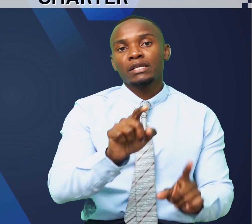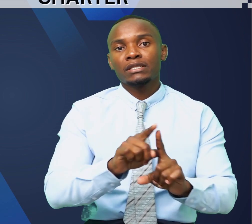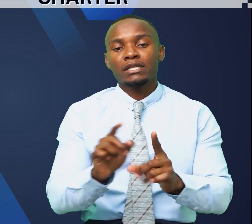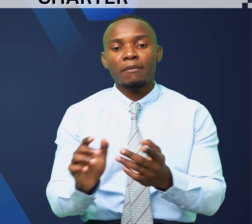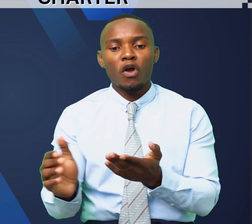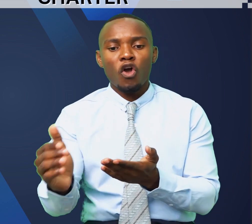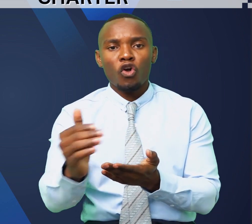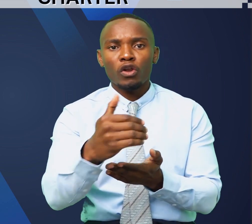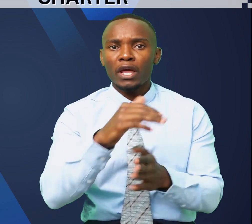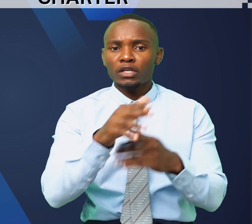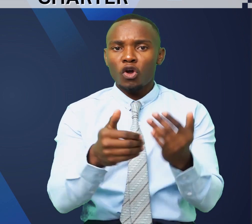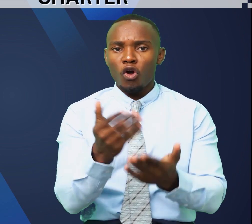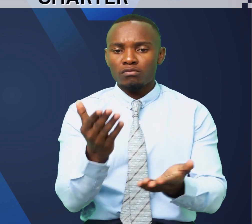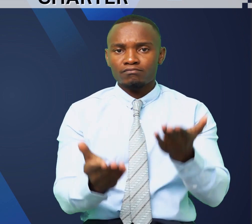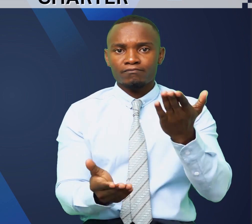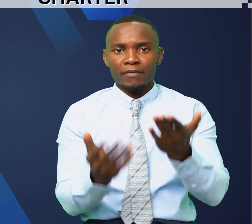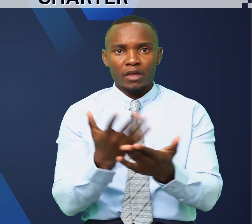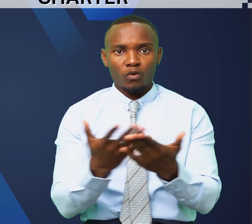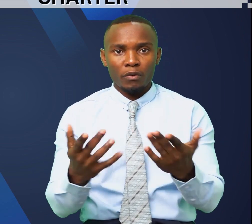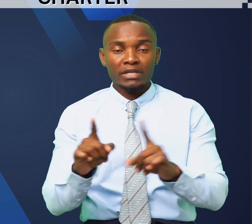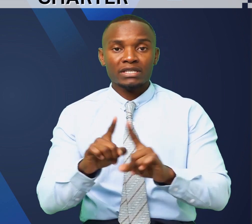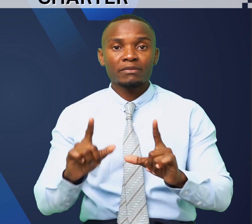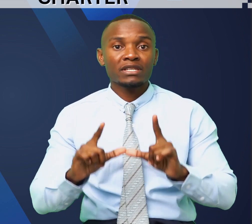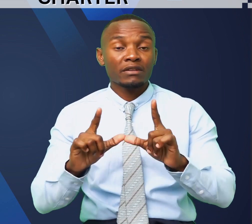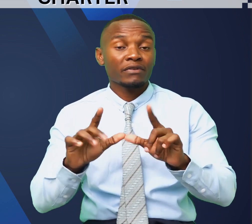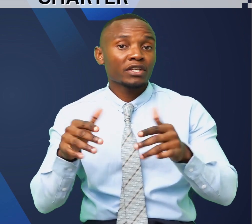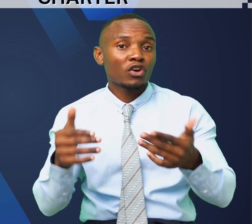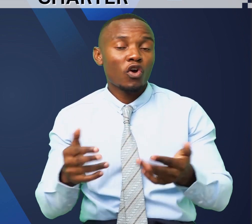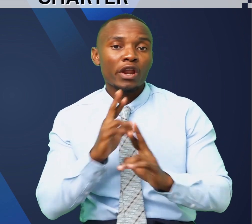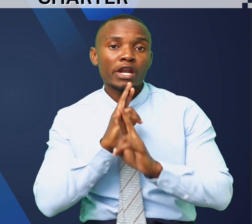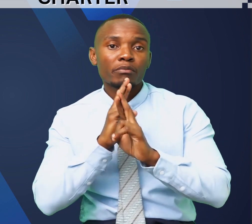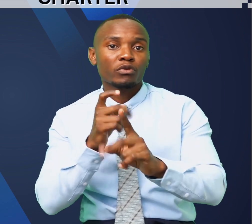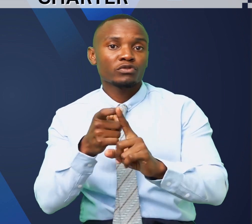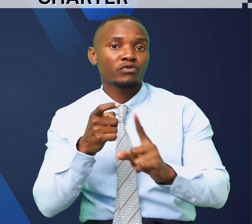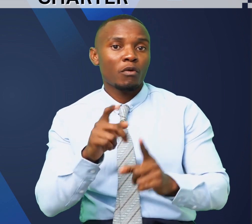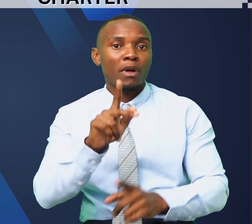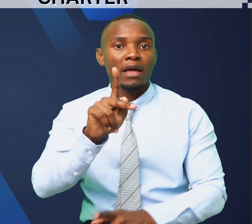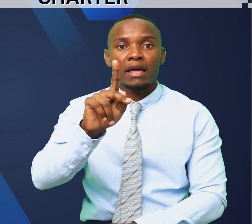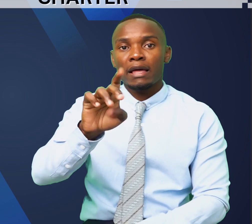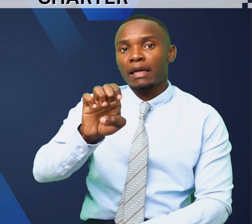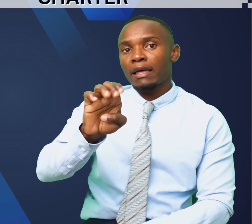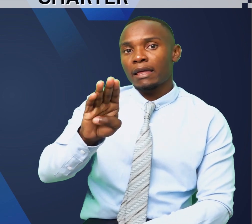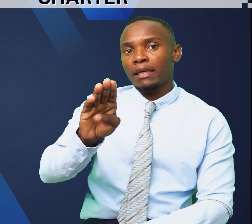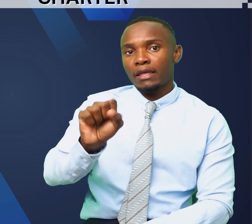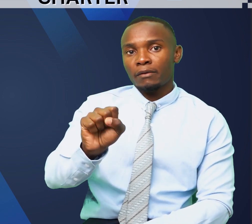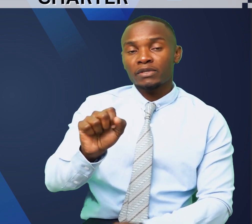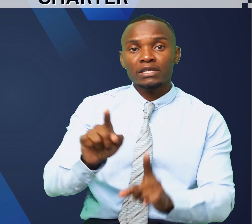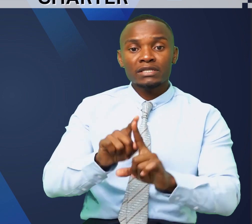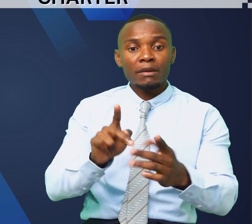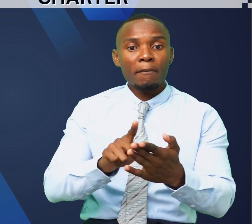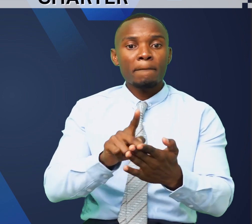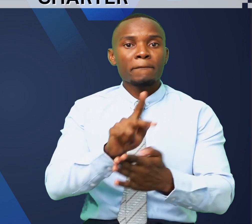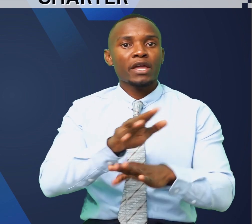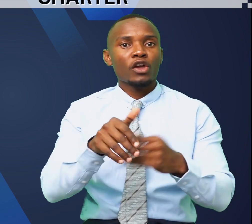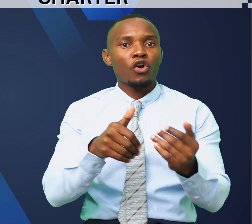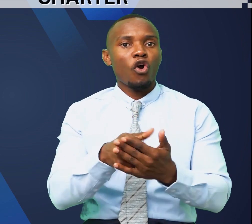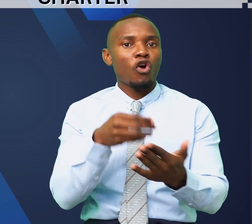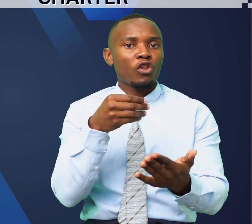collect calibrated equipment and certificates or reports from KEBS, and pay applicable fee